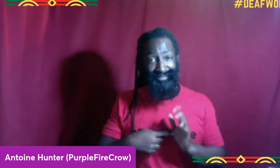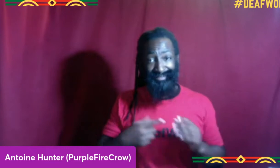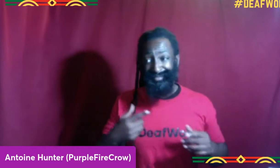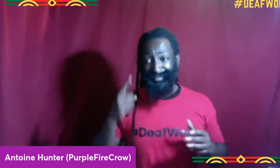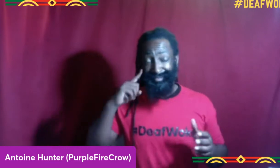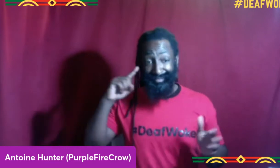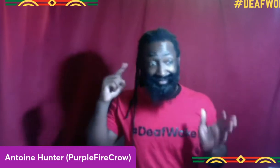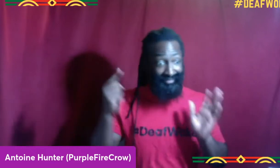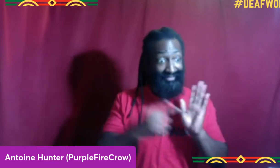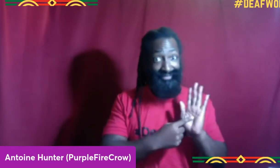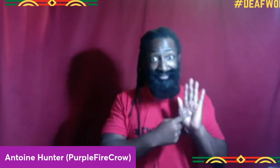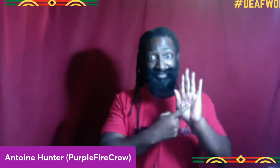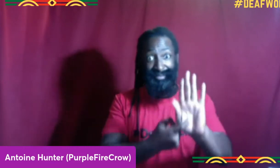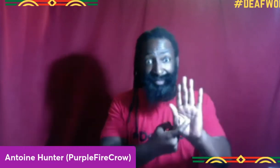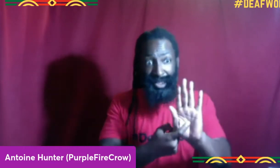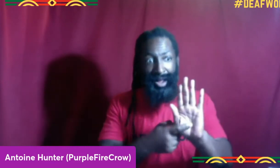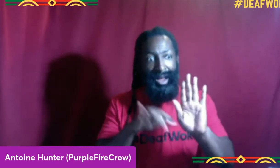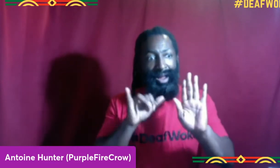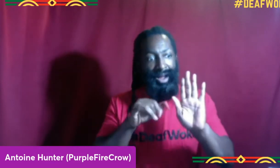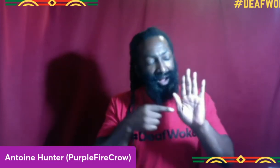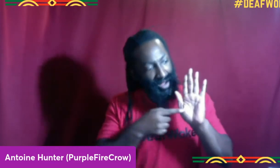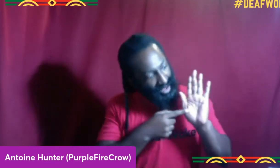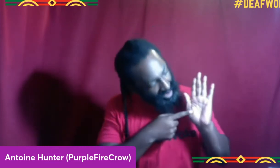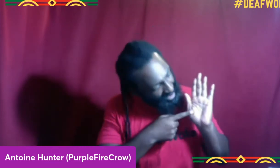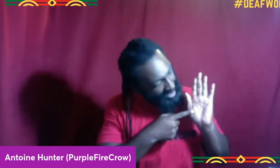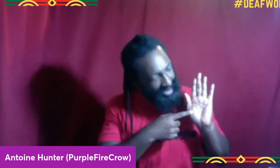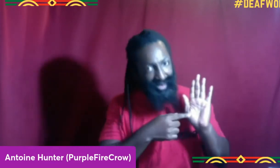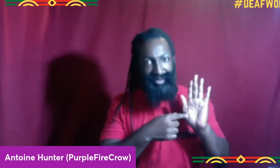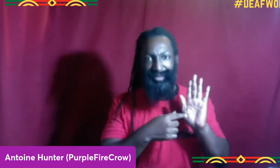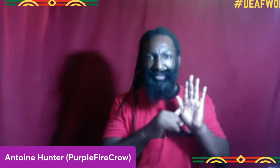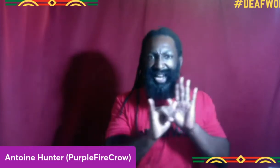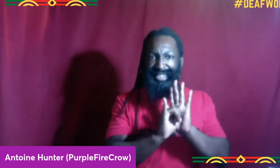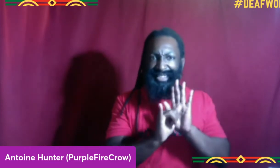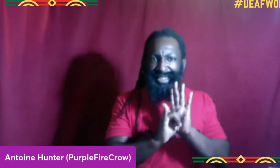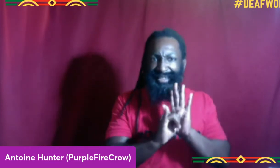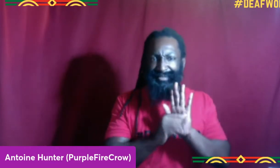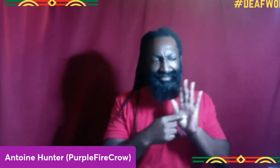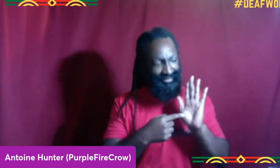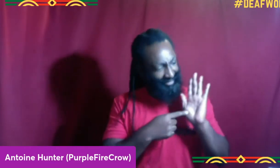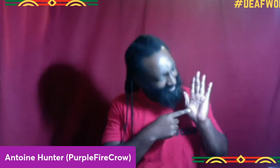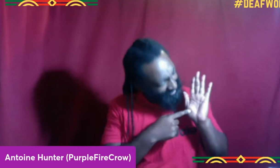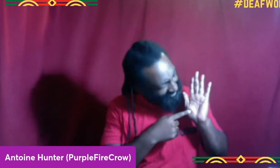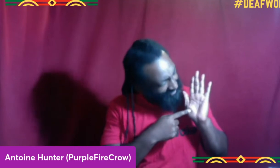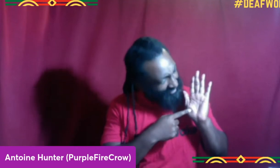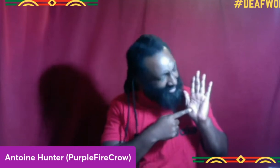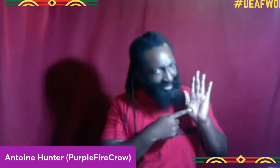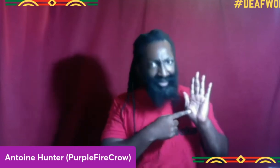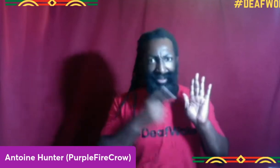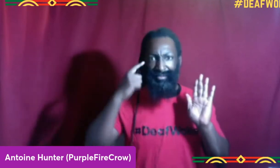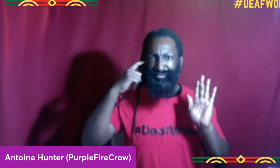their journey, and that's what Deaf Woke is about, discovering, unveiling that journey,